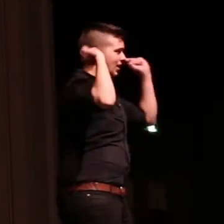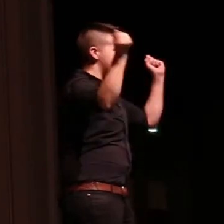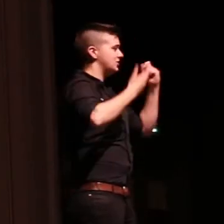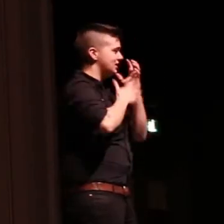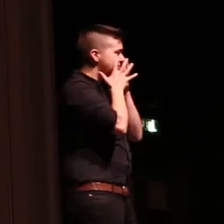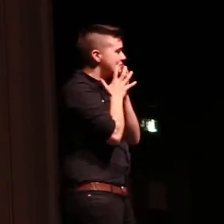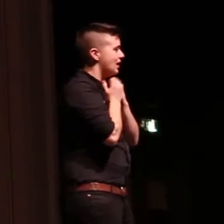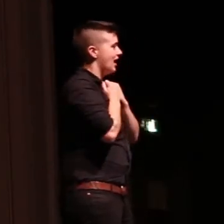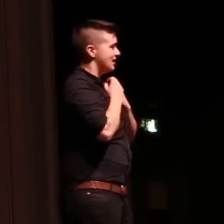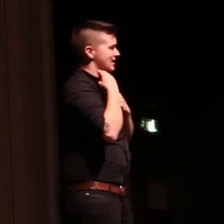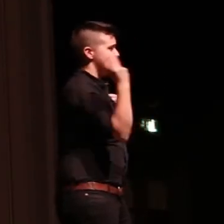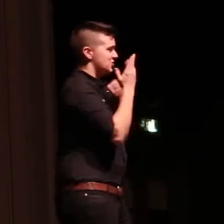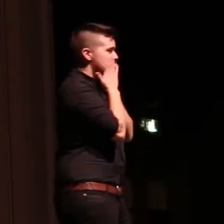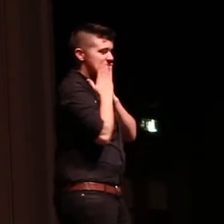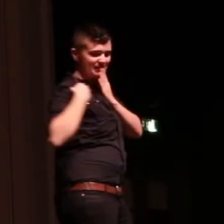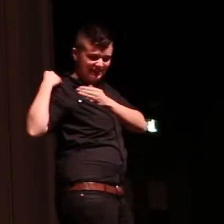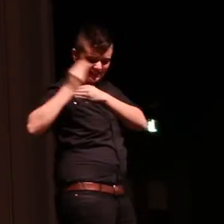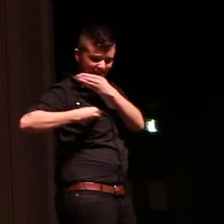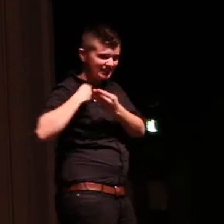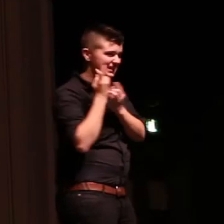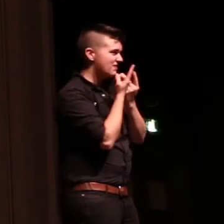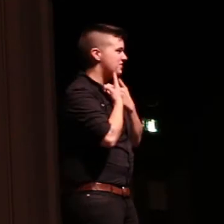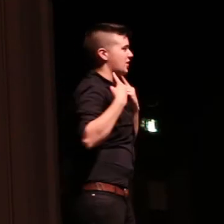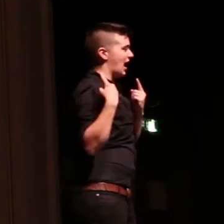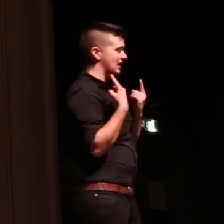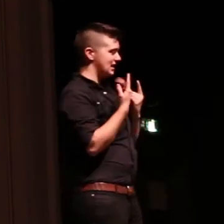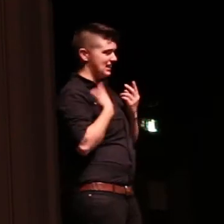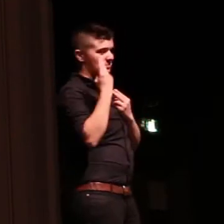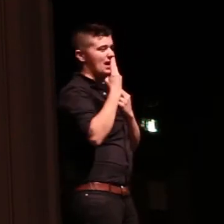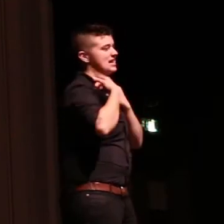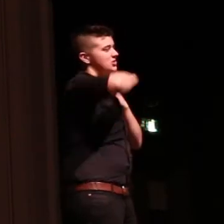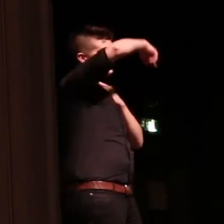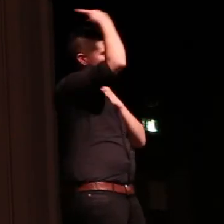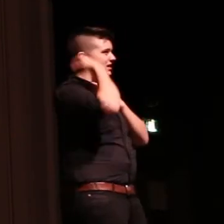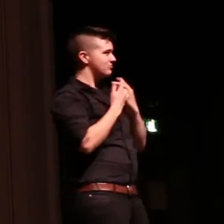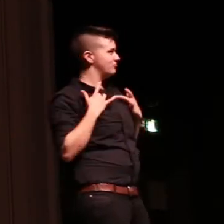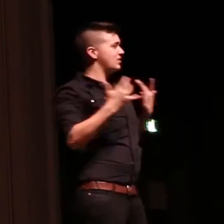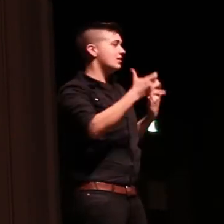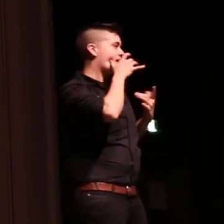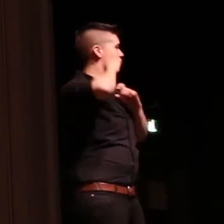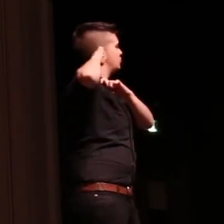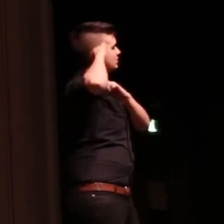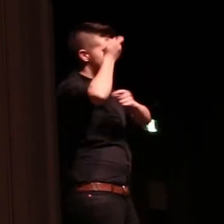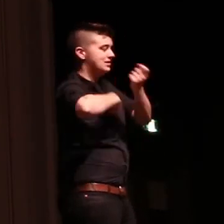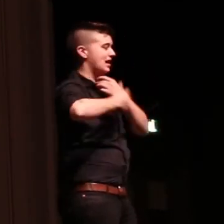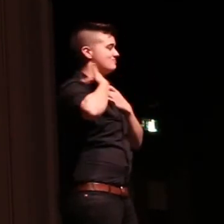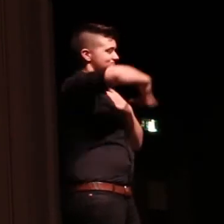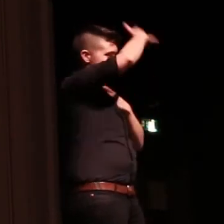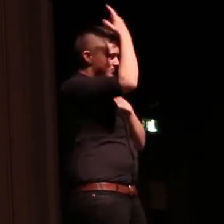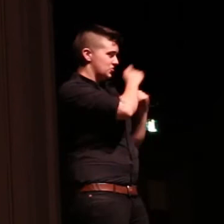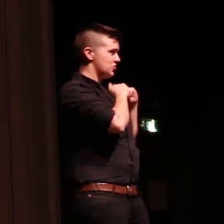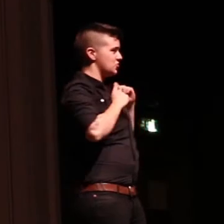cries. History, the sweet string of pearls around her neck. It is not a noose this time, but a victory lap. A